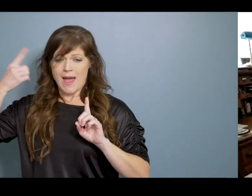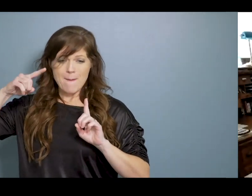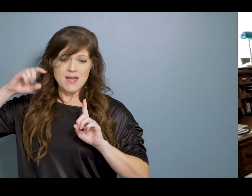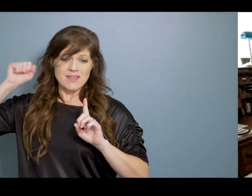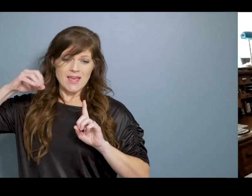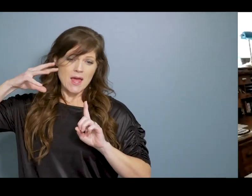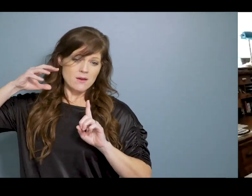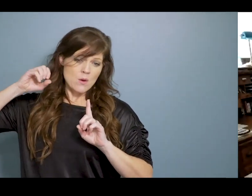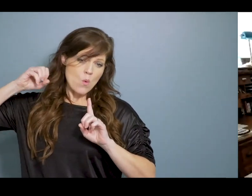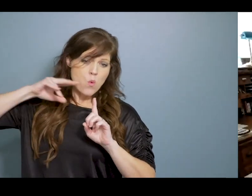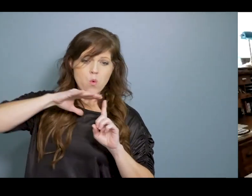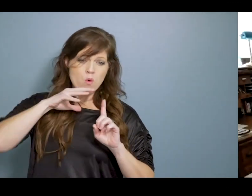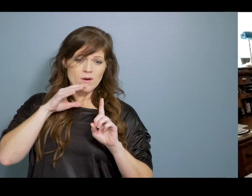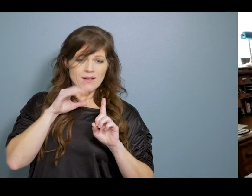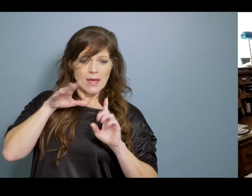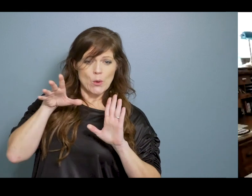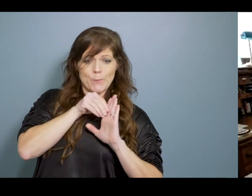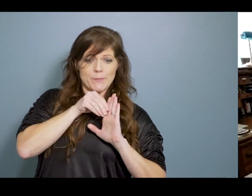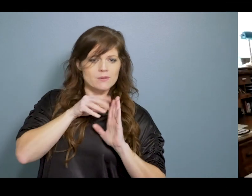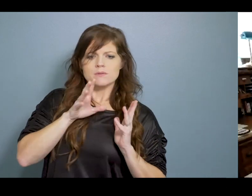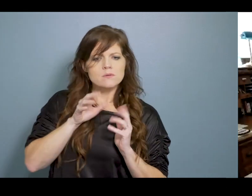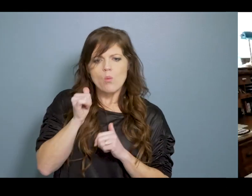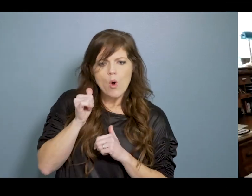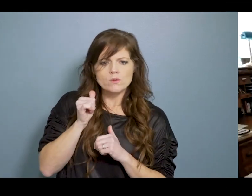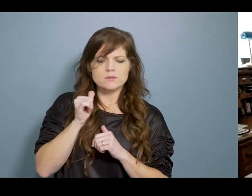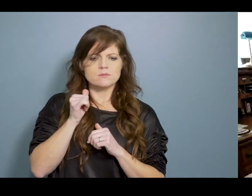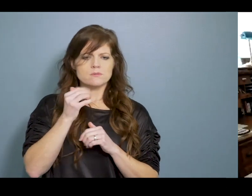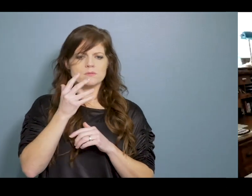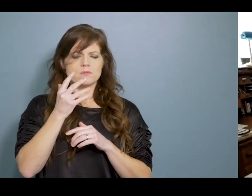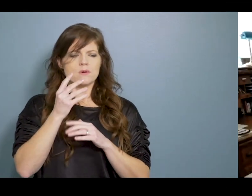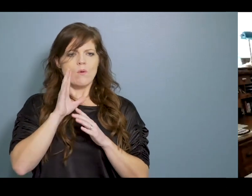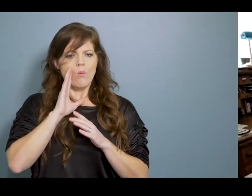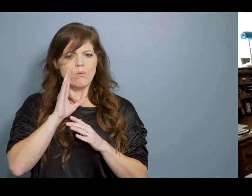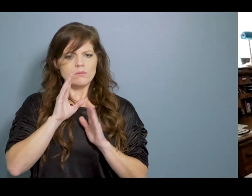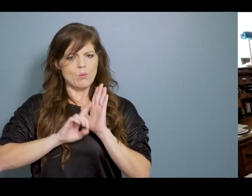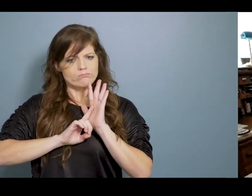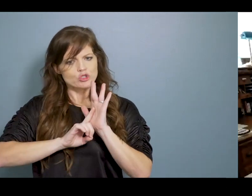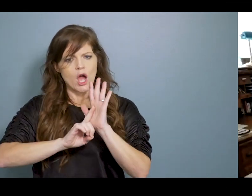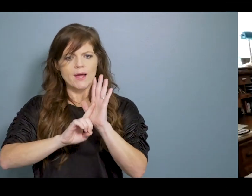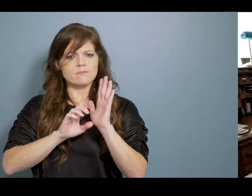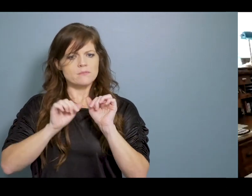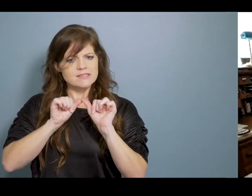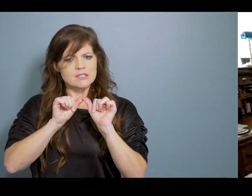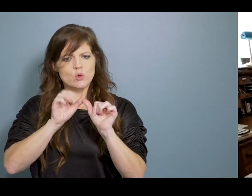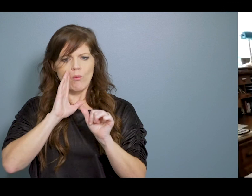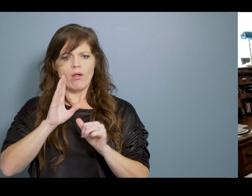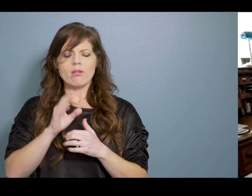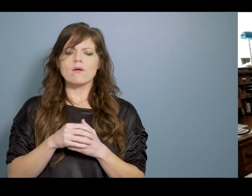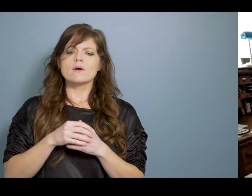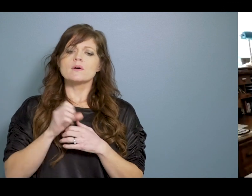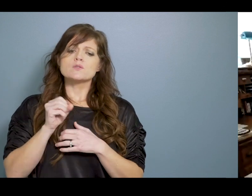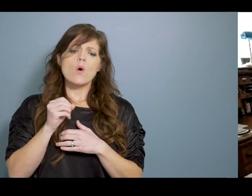be extinguished. And we've proven in the first decade, it doesn't matter. We can do it. Whatever it is, we will make it happen.